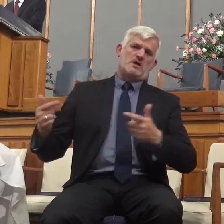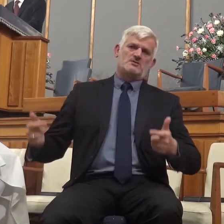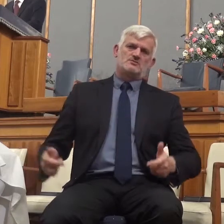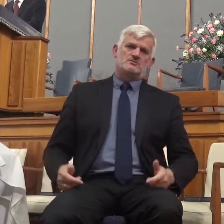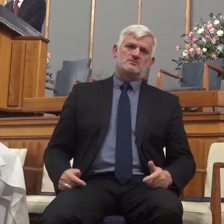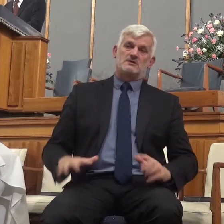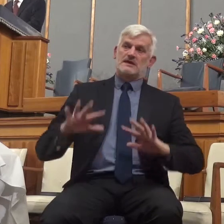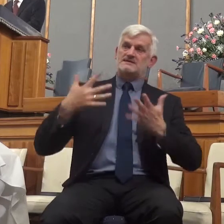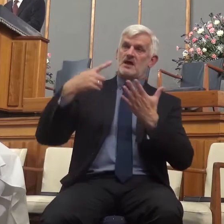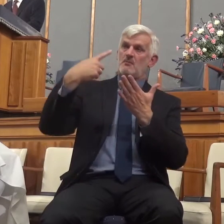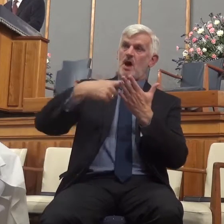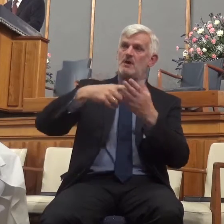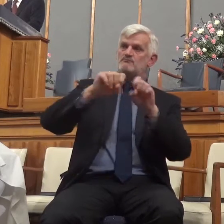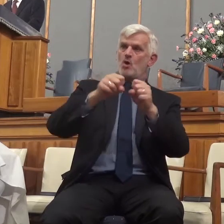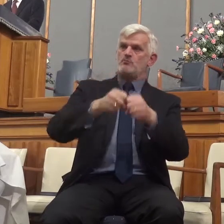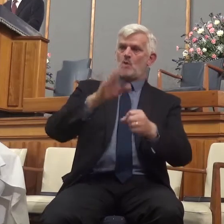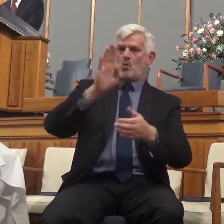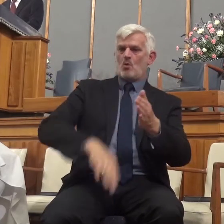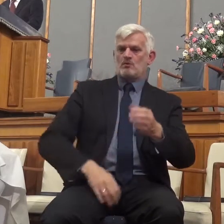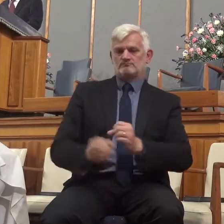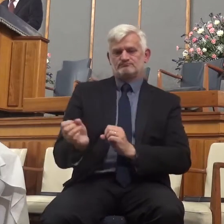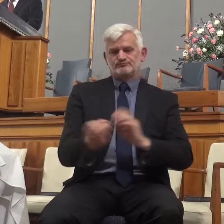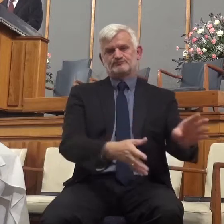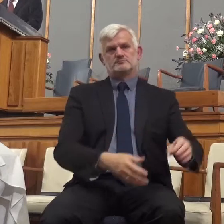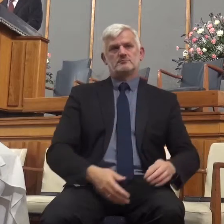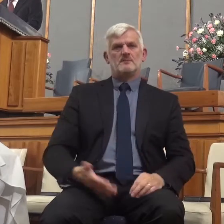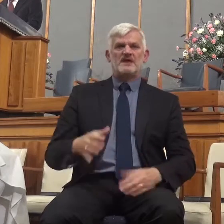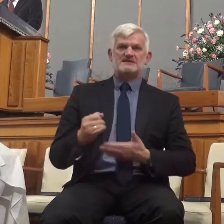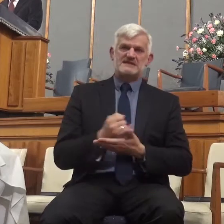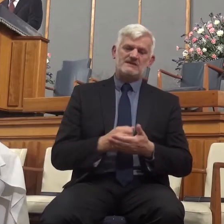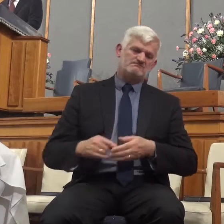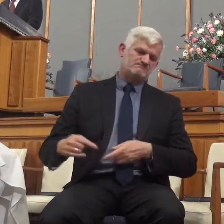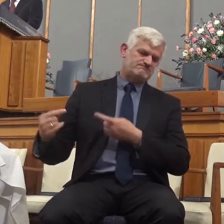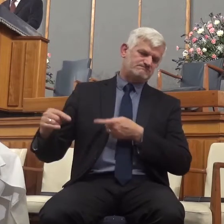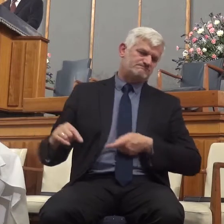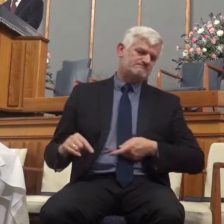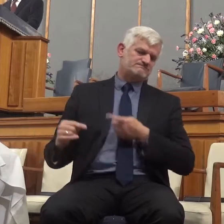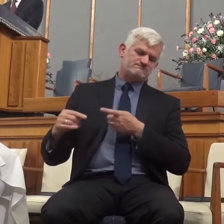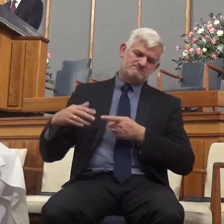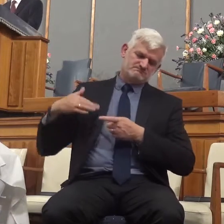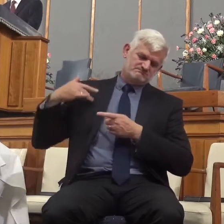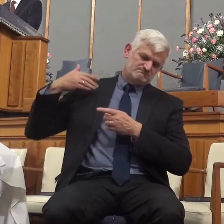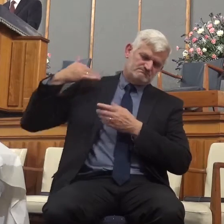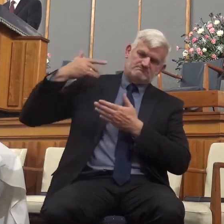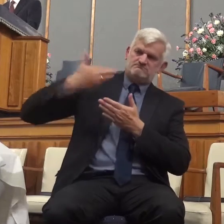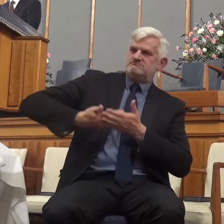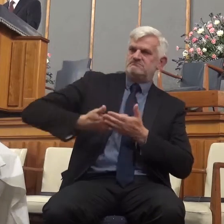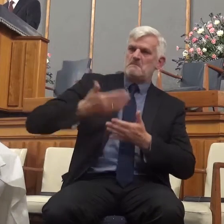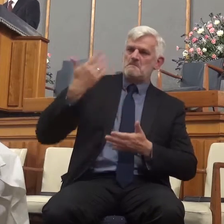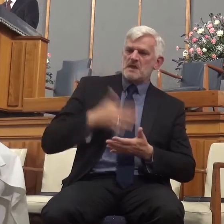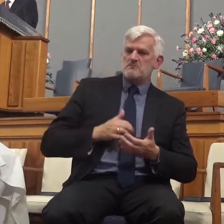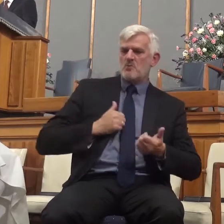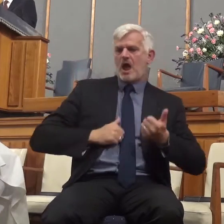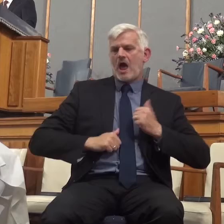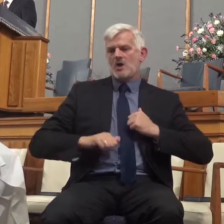broken the Ten Commandments. I've sinned against him year after year. I've been proud